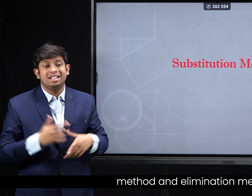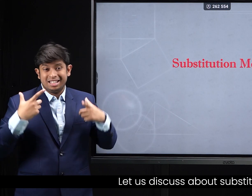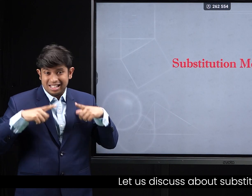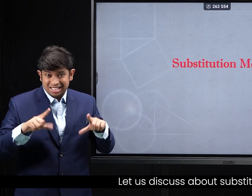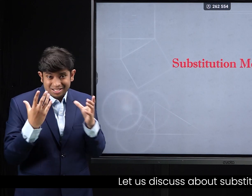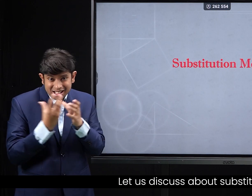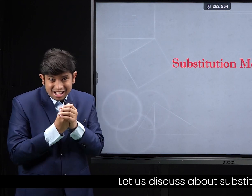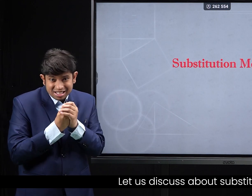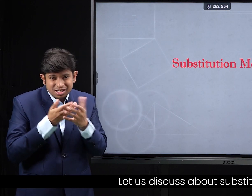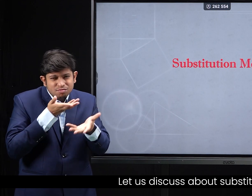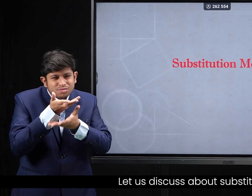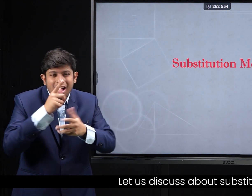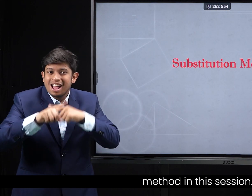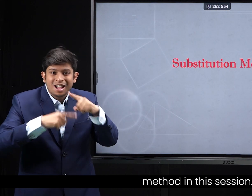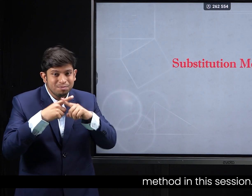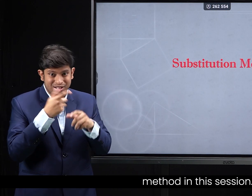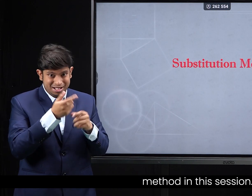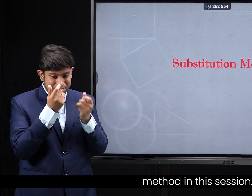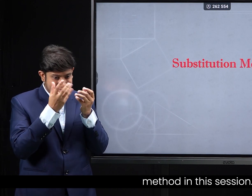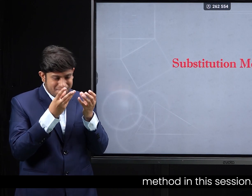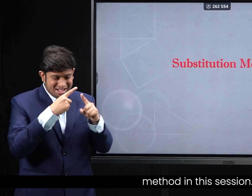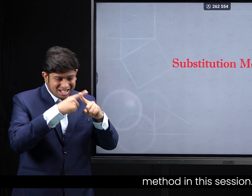Let us discuss about substitution method in this session.